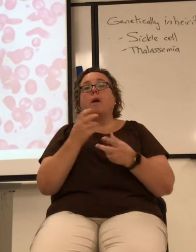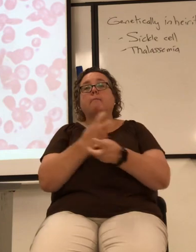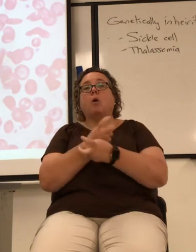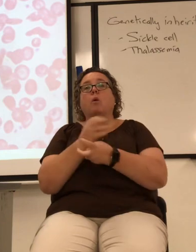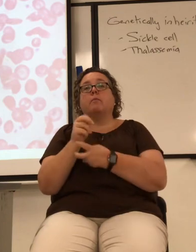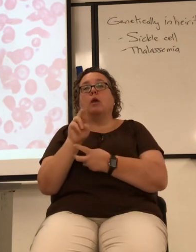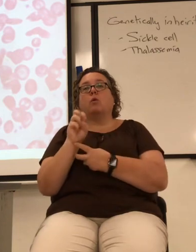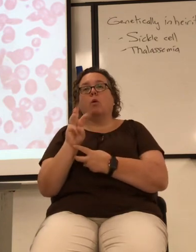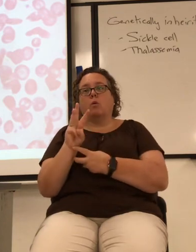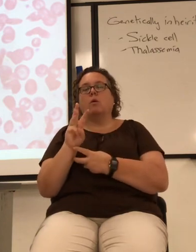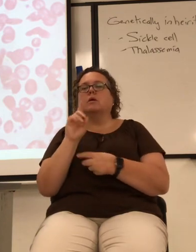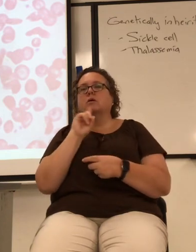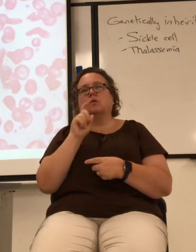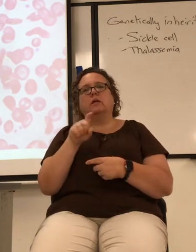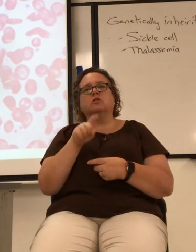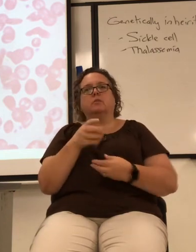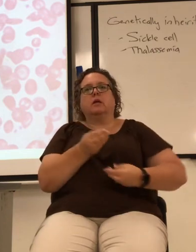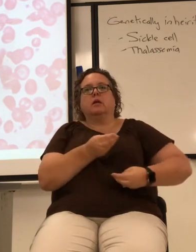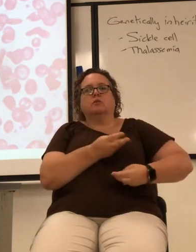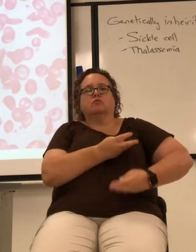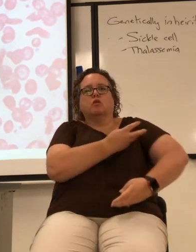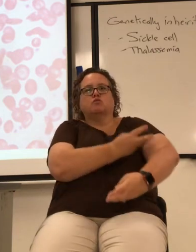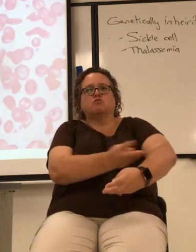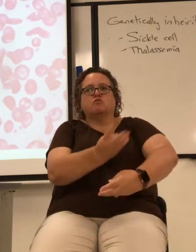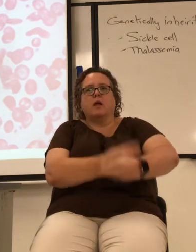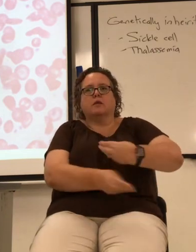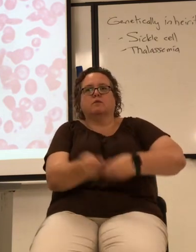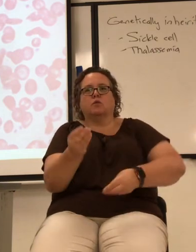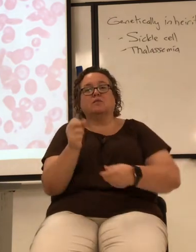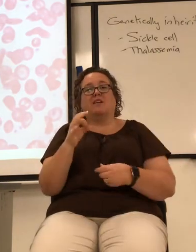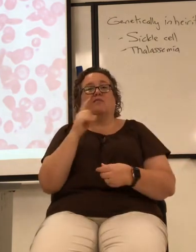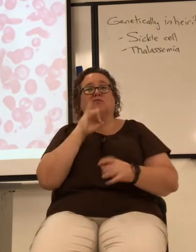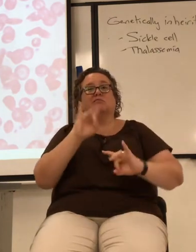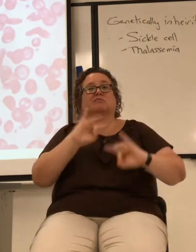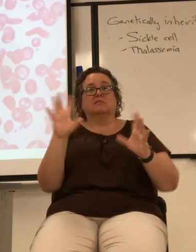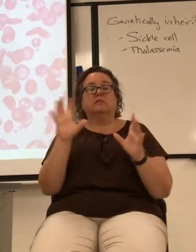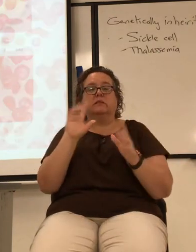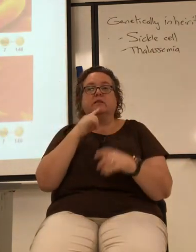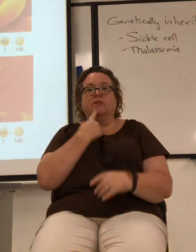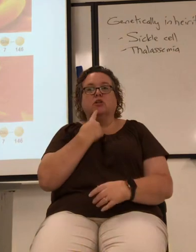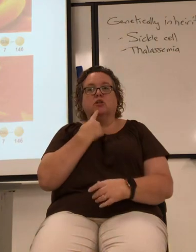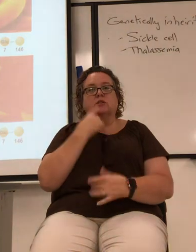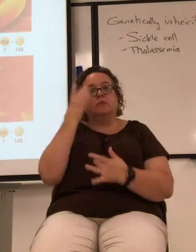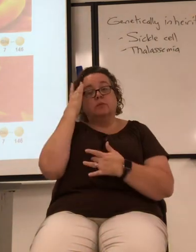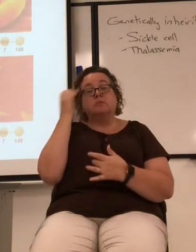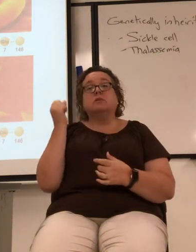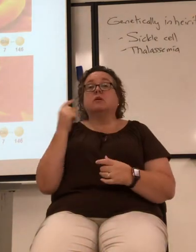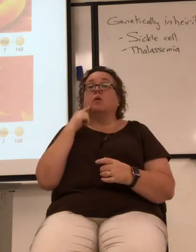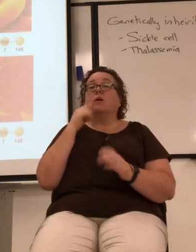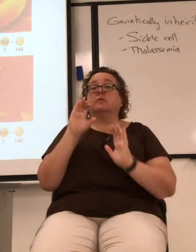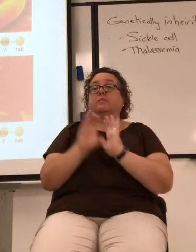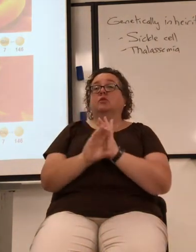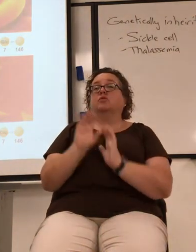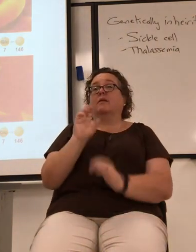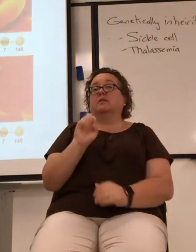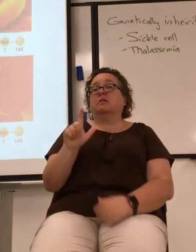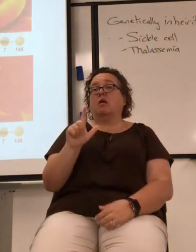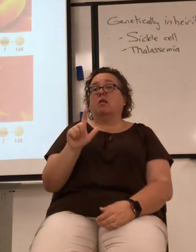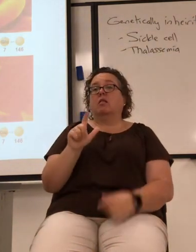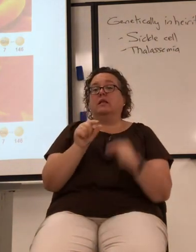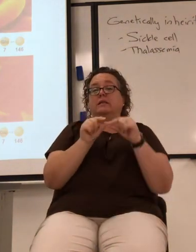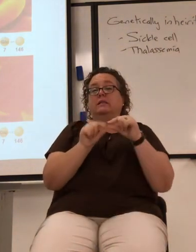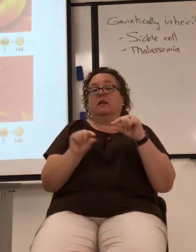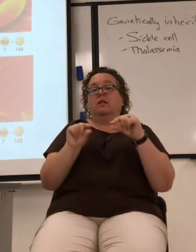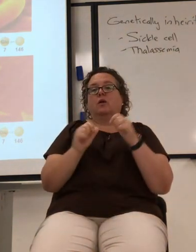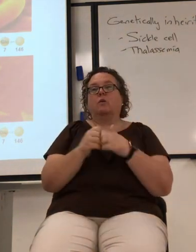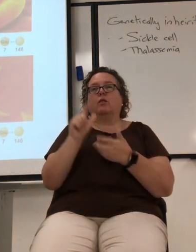they need to be transfused if they have severe symptoms. Here's a picture of a cell sickling with